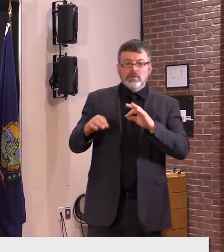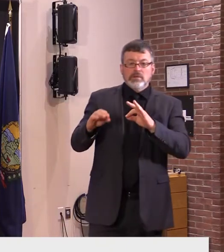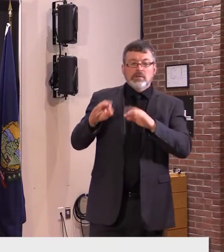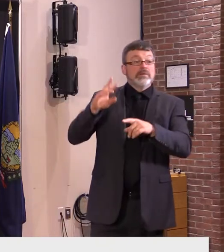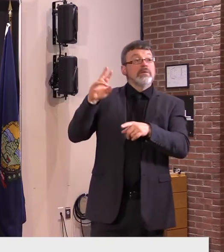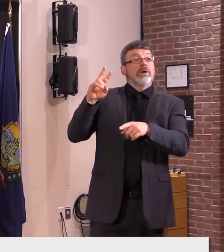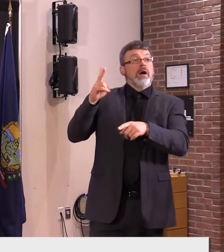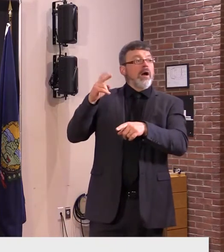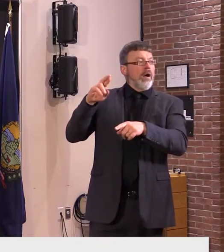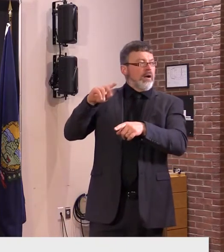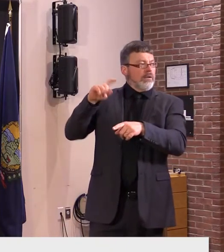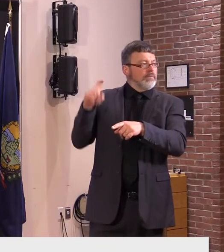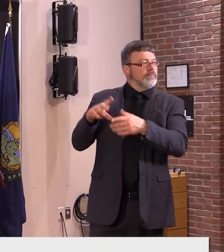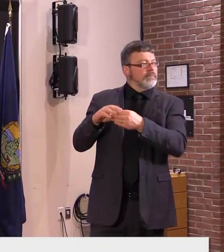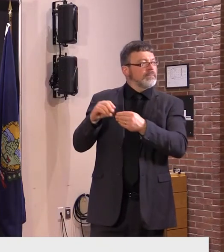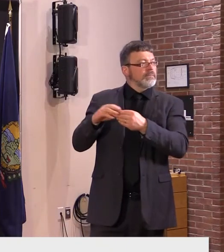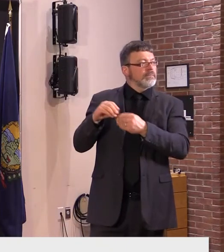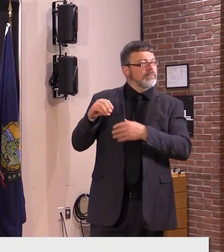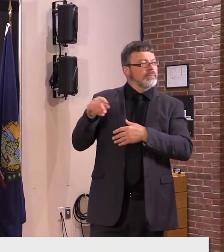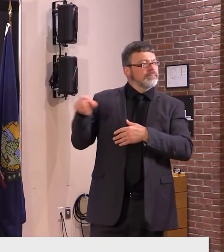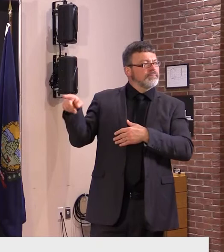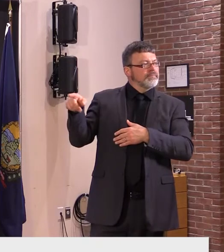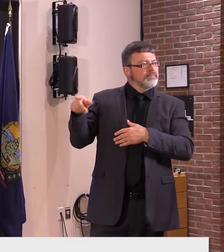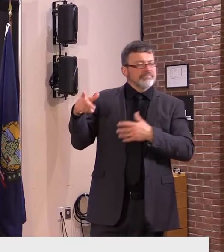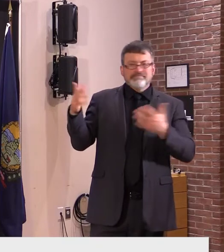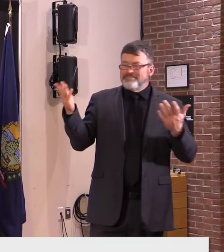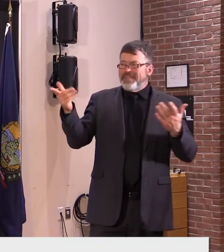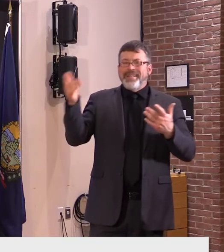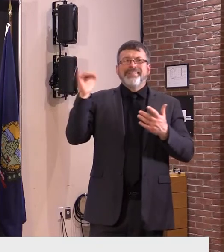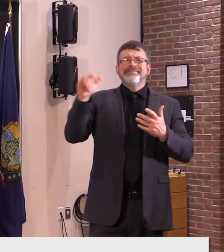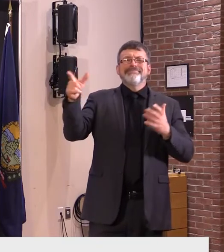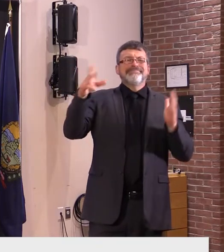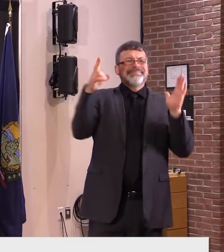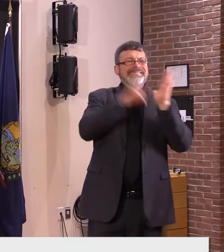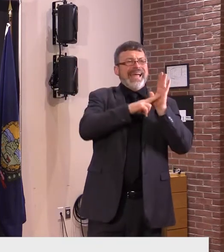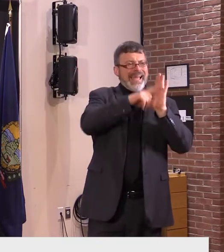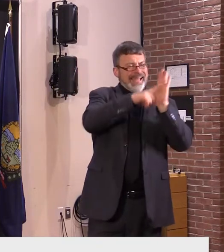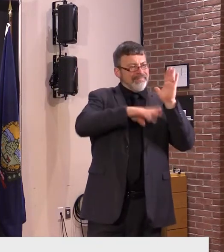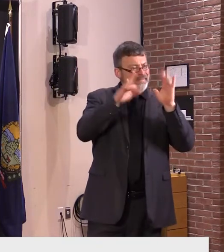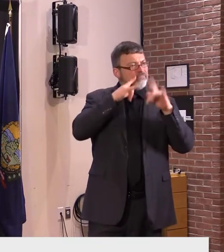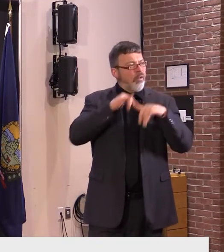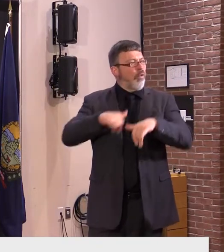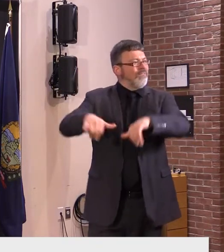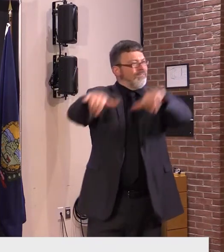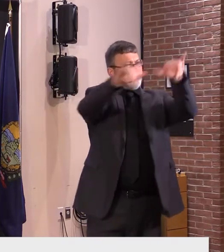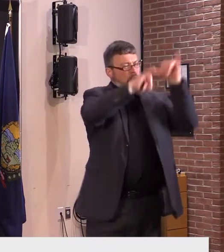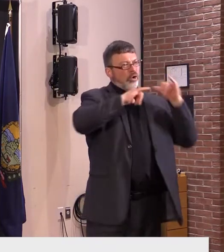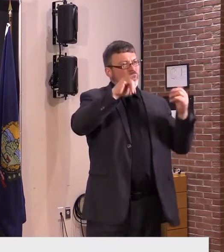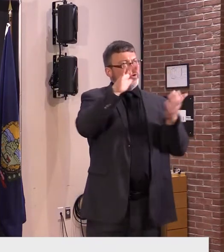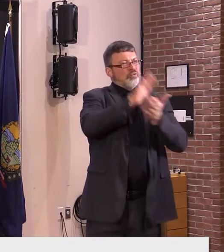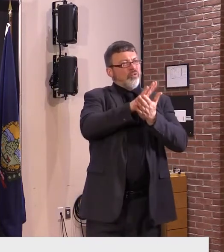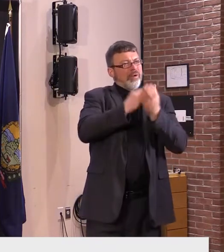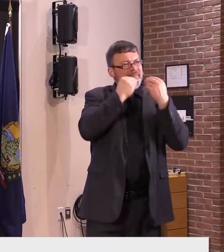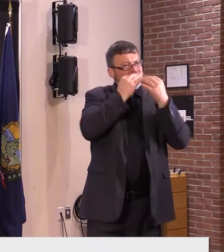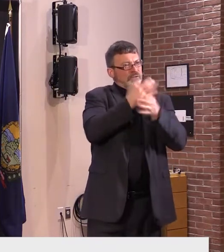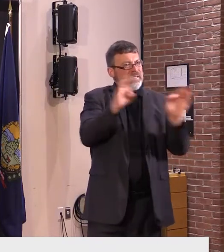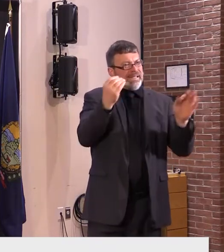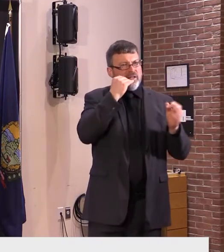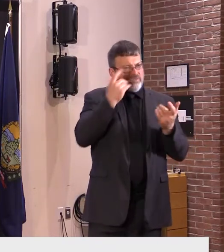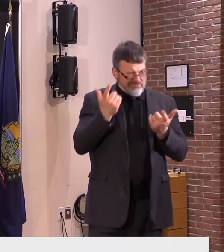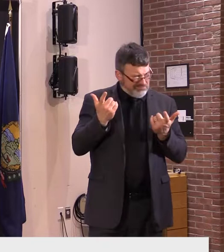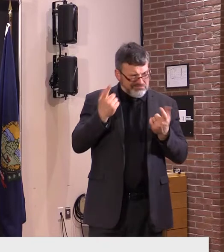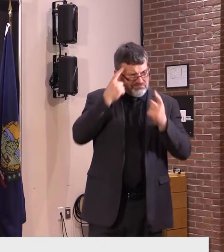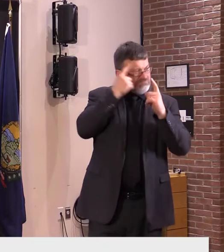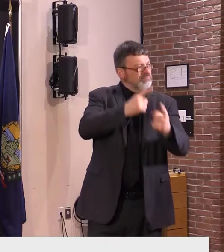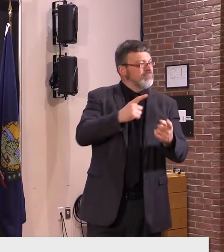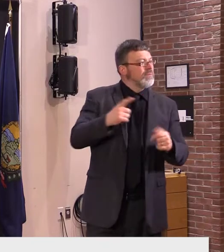Your plan for the universal school meals bill? Still looking at that, but that will again be